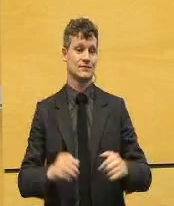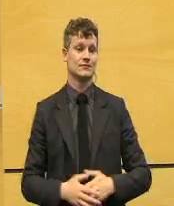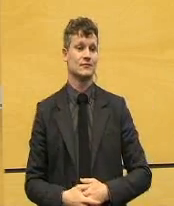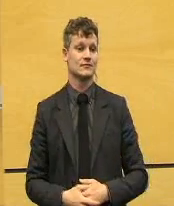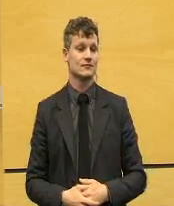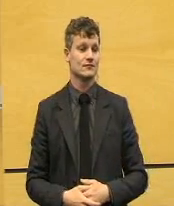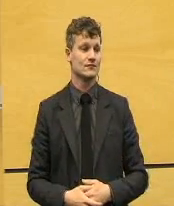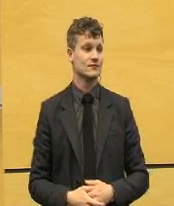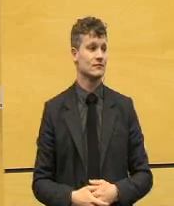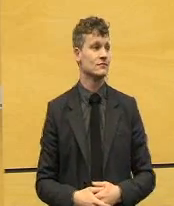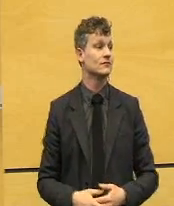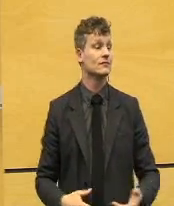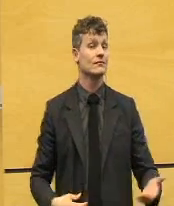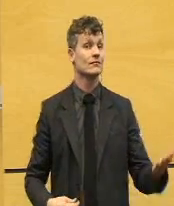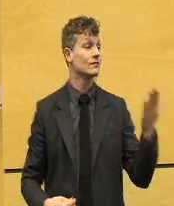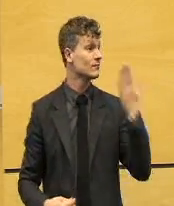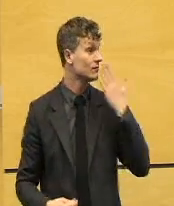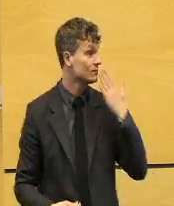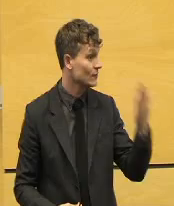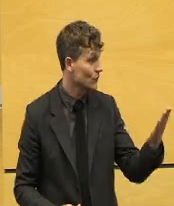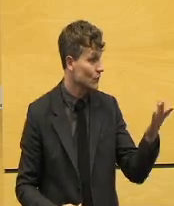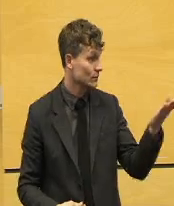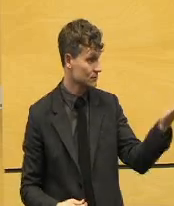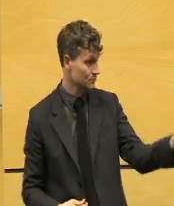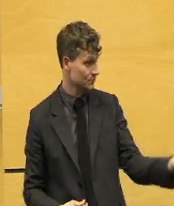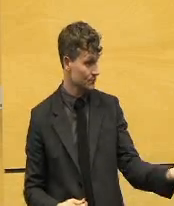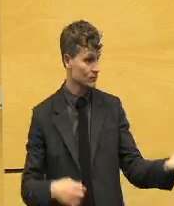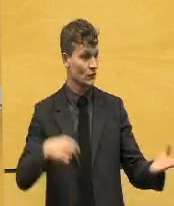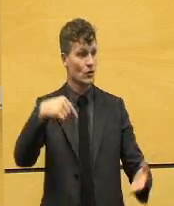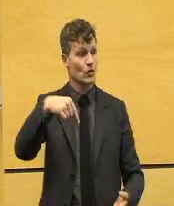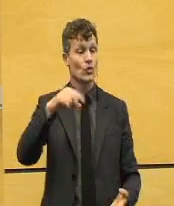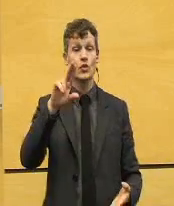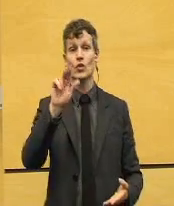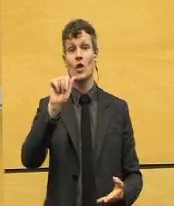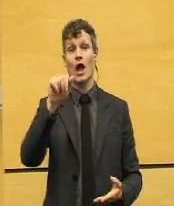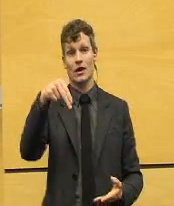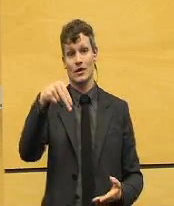Gracias, señora presidenta. Ms. Sylvia Kwan, you have the floor.